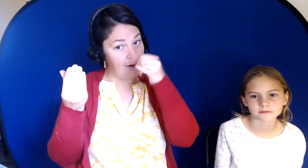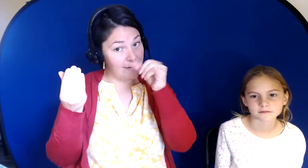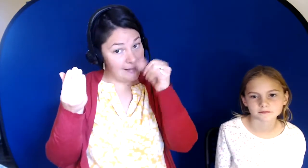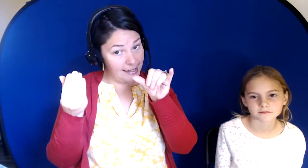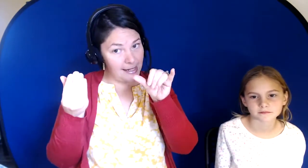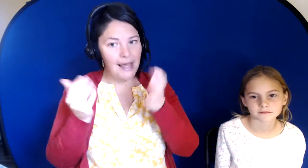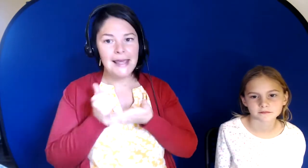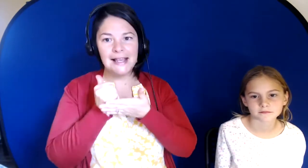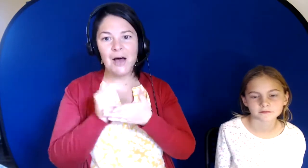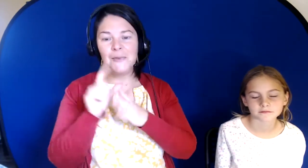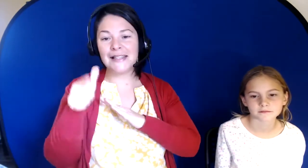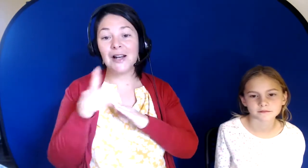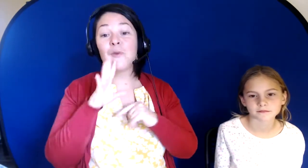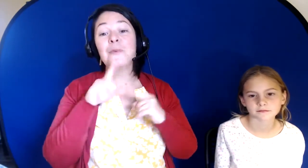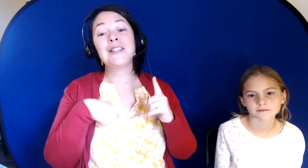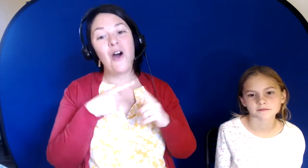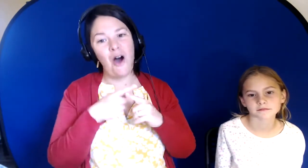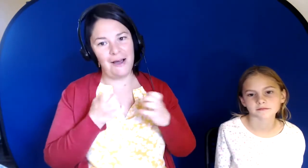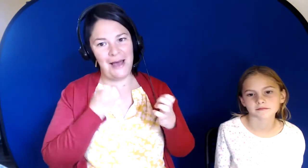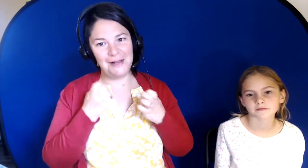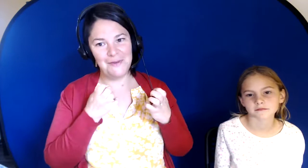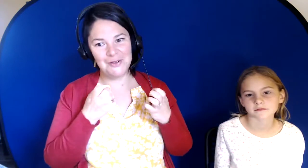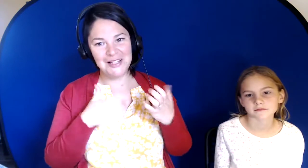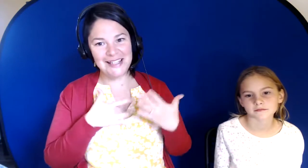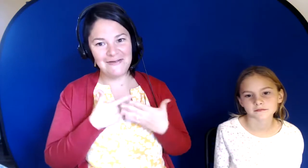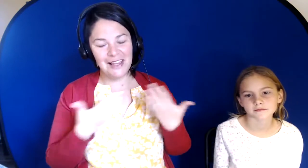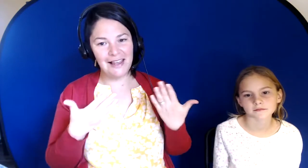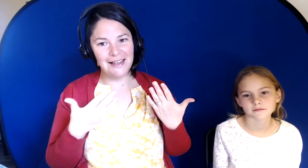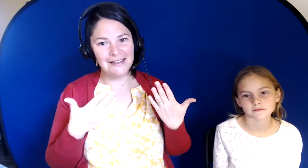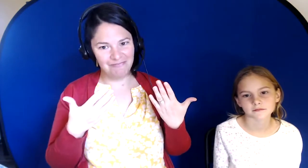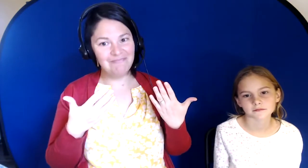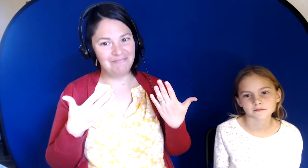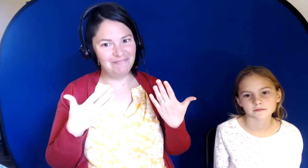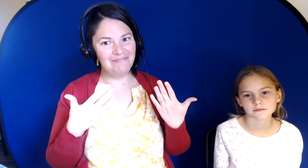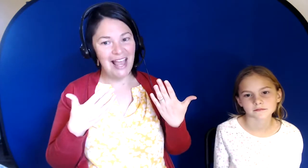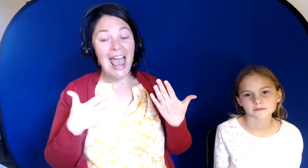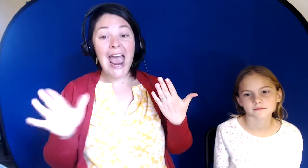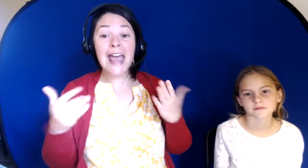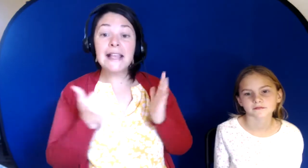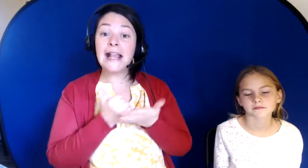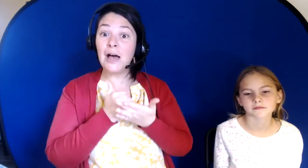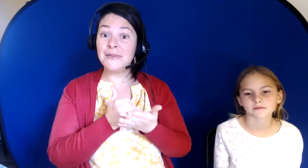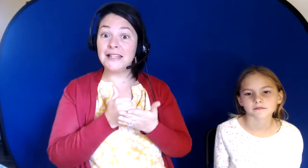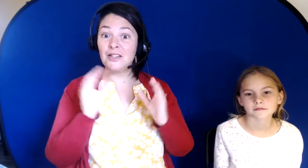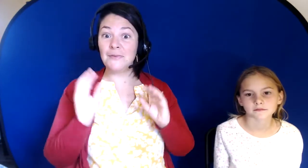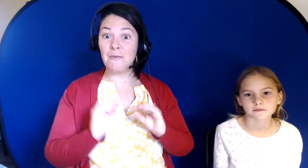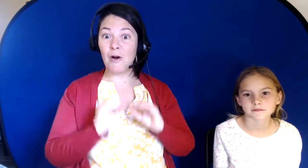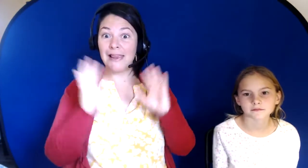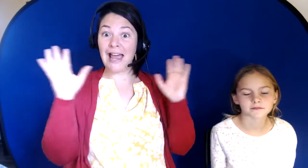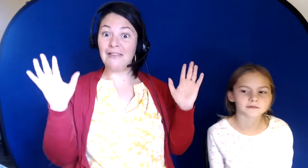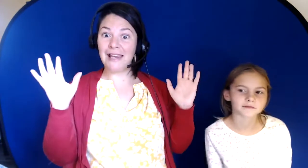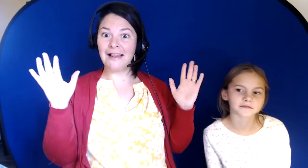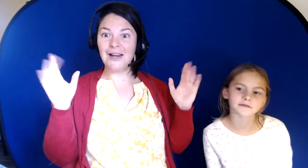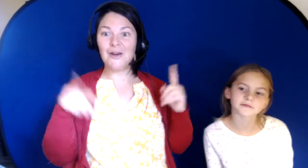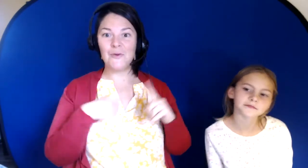silly, can help us later when we talk about emotions and feelings. And it helps us to be more lively and clear when we're